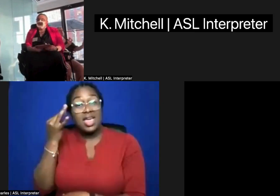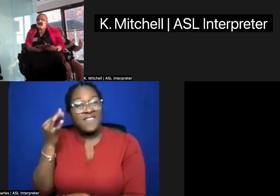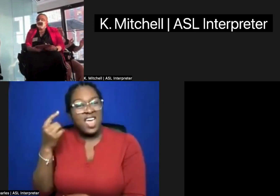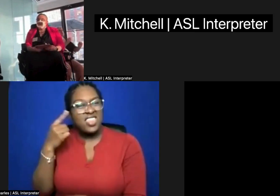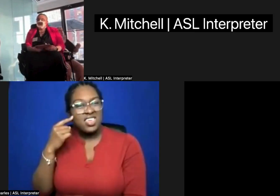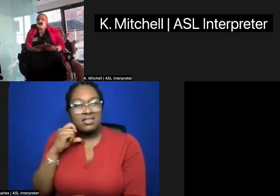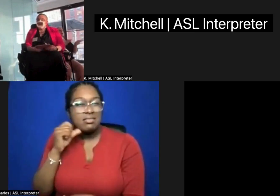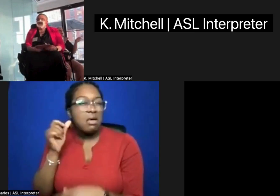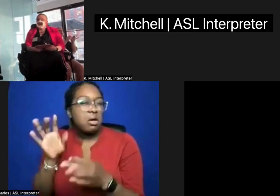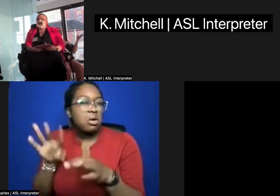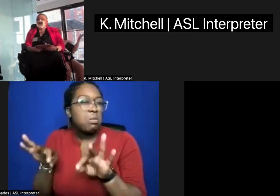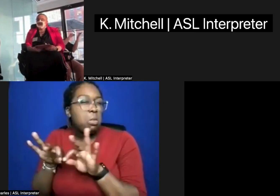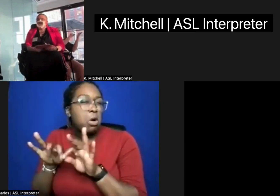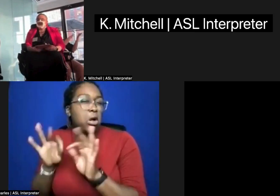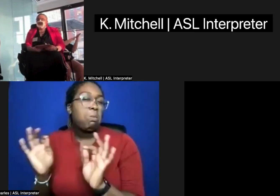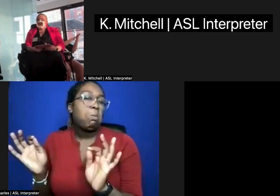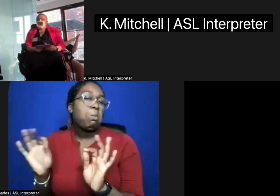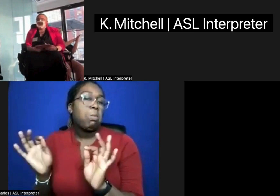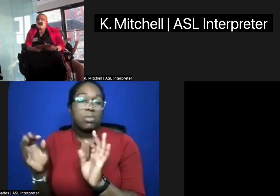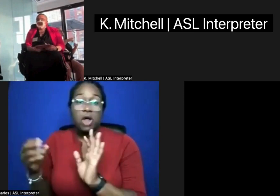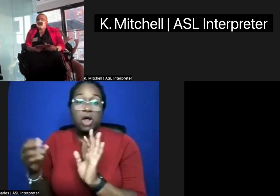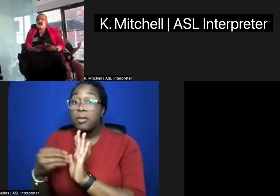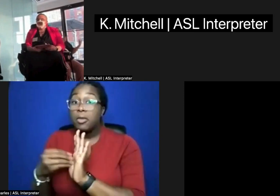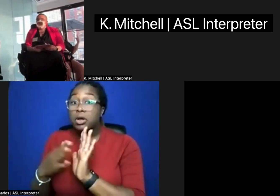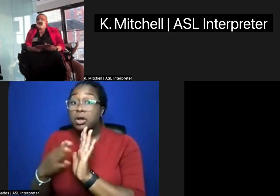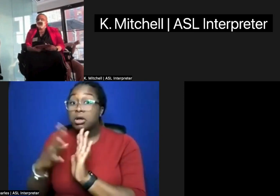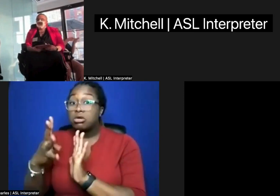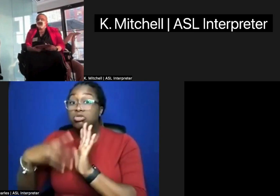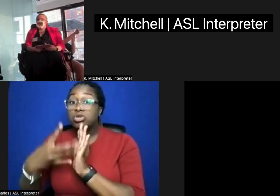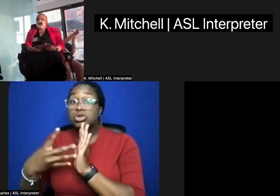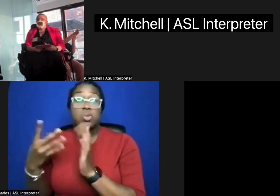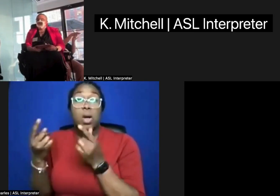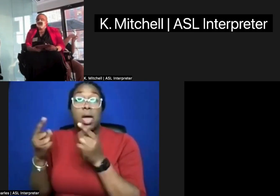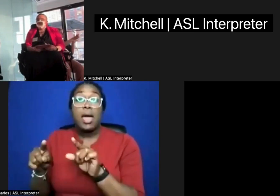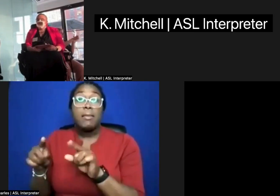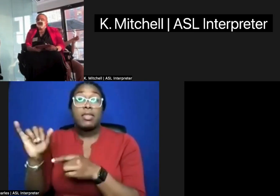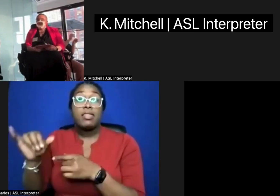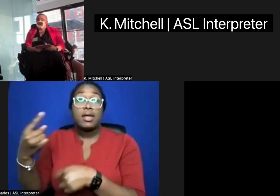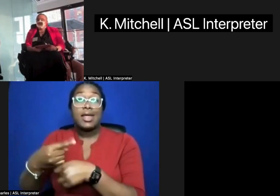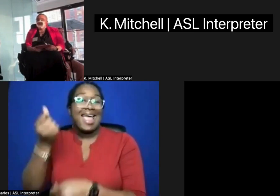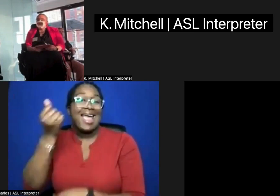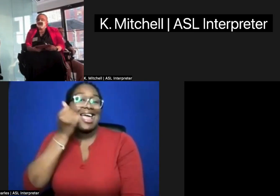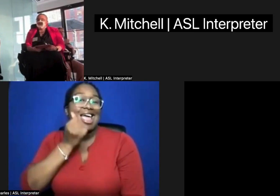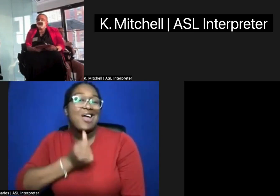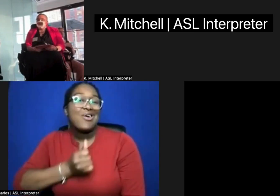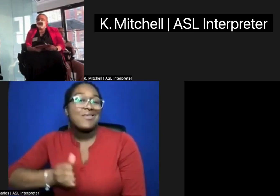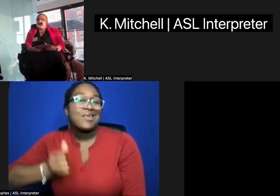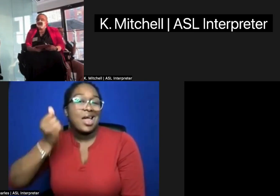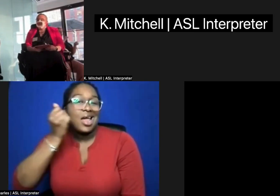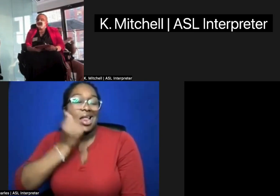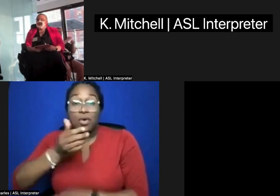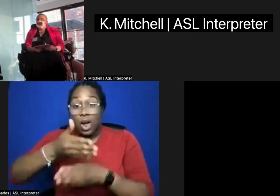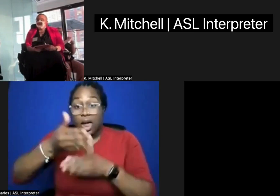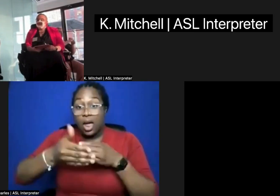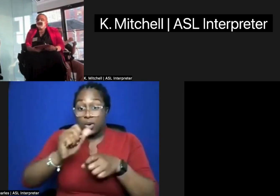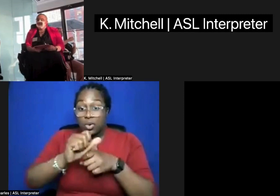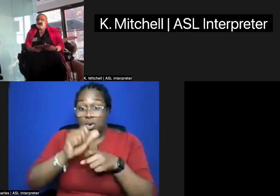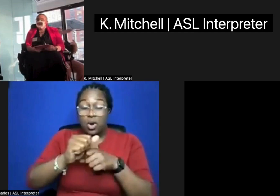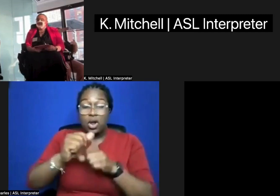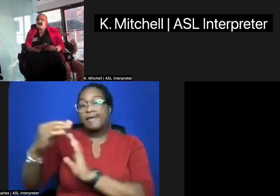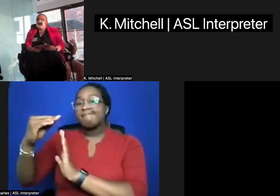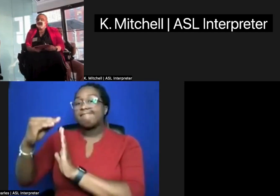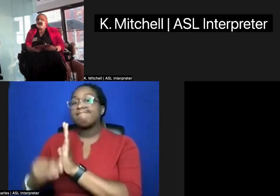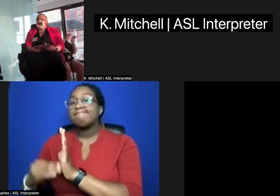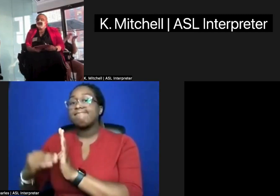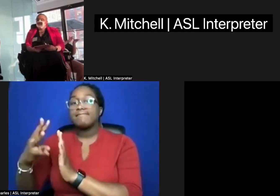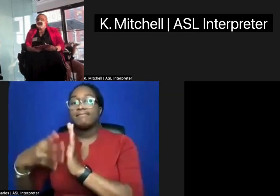I'm putting it on the spreadsheet. This is what happened today. And that's what I do every day. When I, end my work, I would fill out that spreadsheet. Did